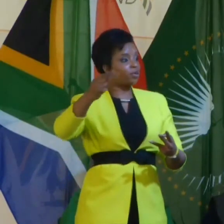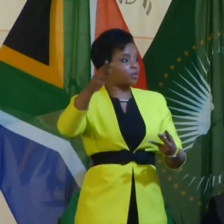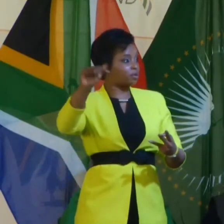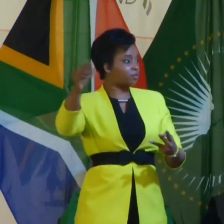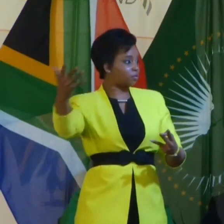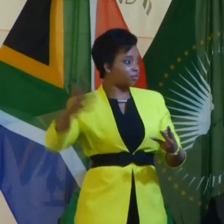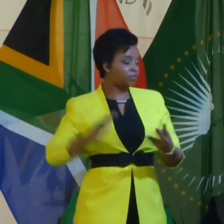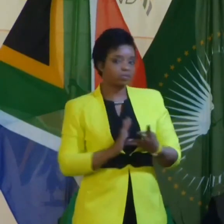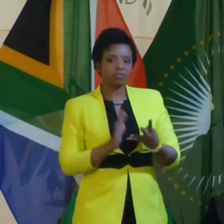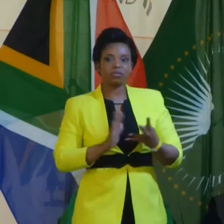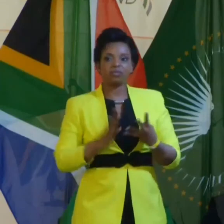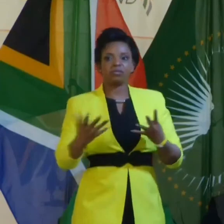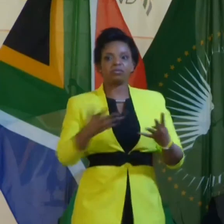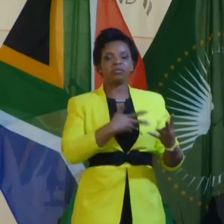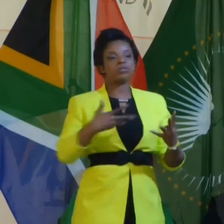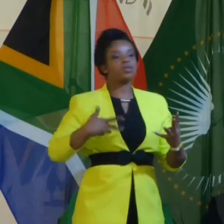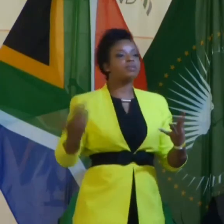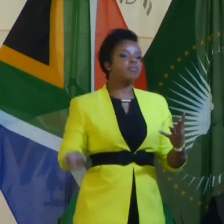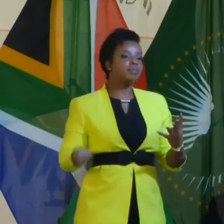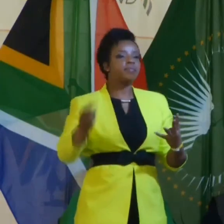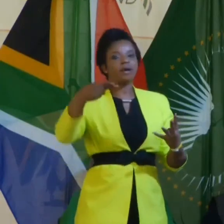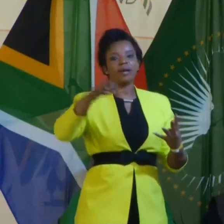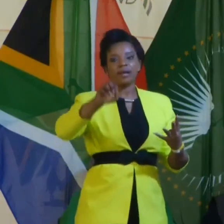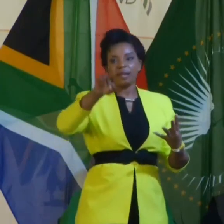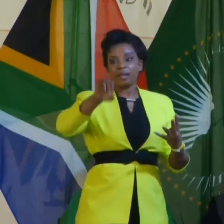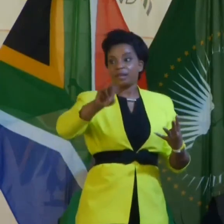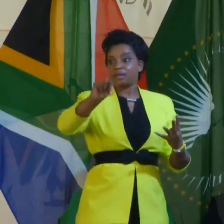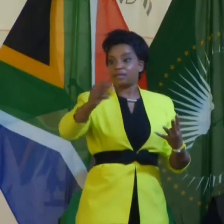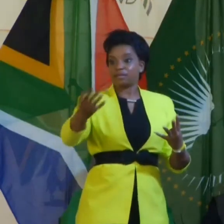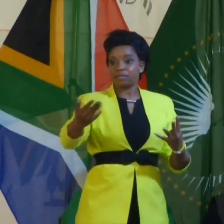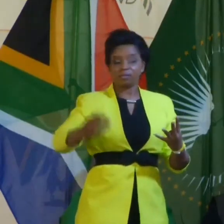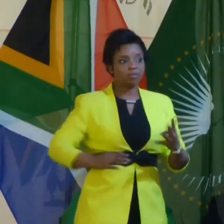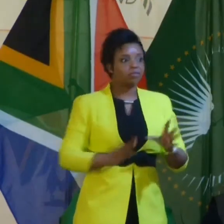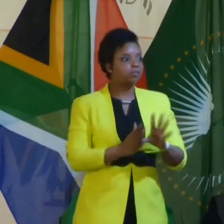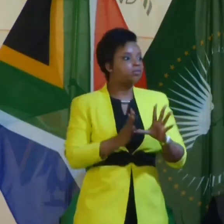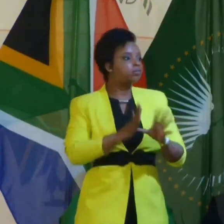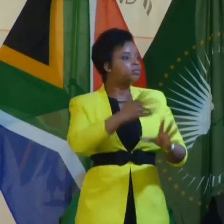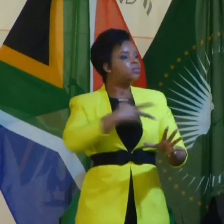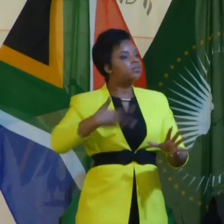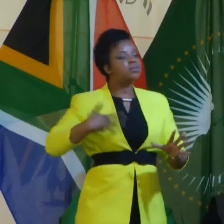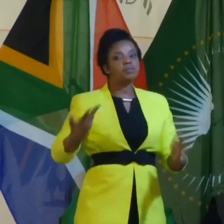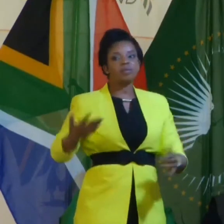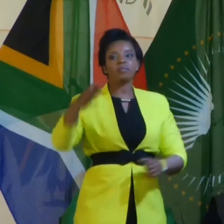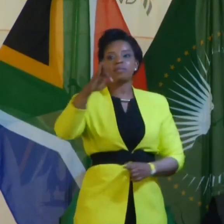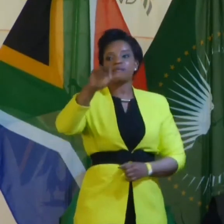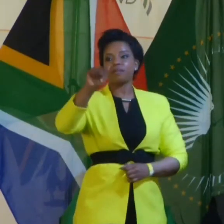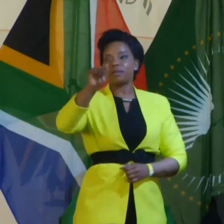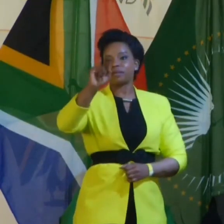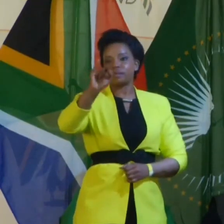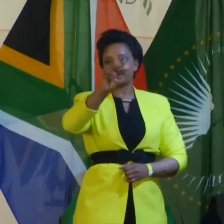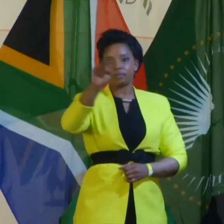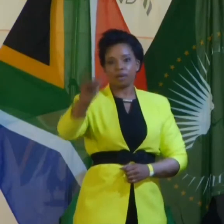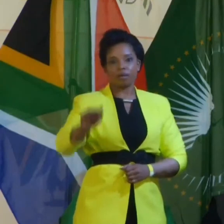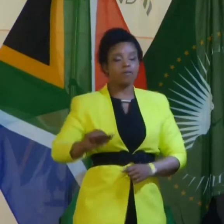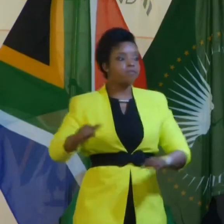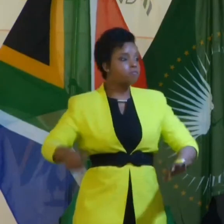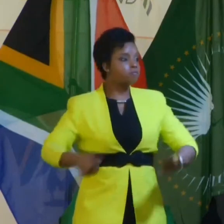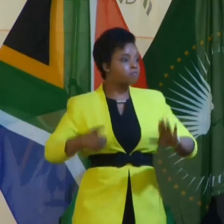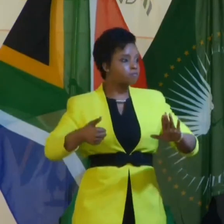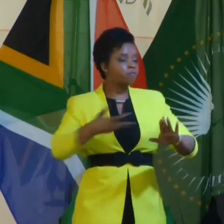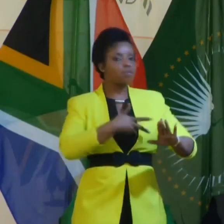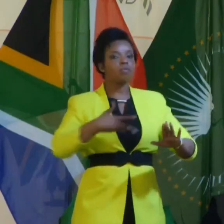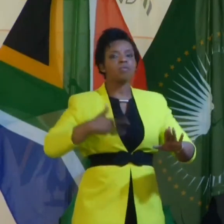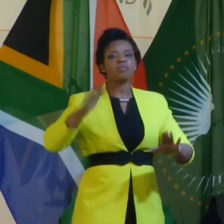are products of Helen Joseph. We are products of Fatima Meer. We are a product of